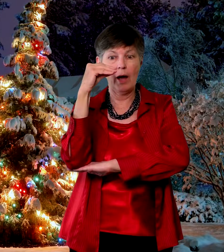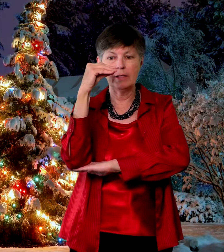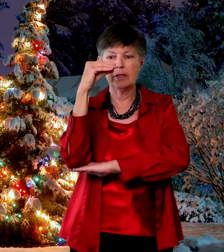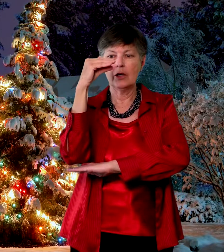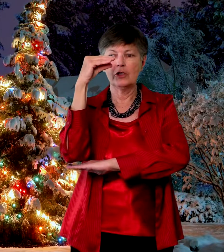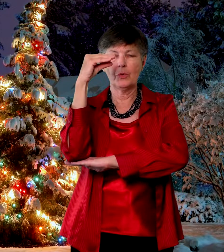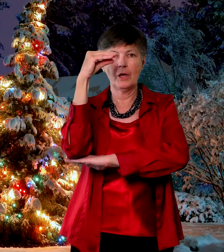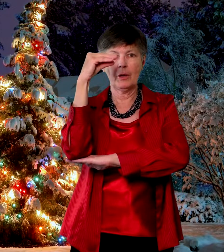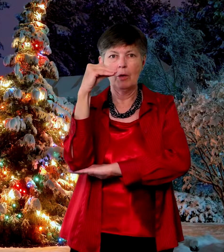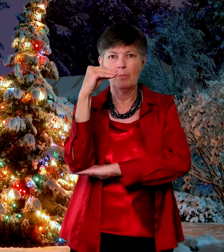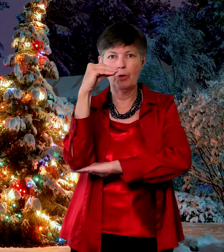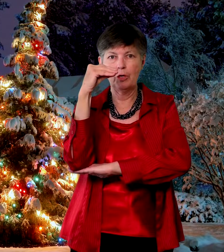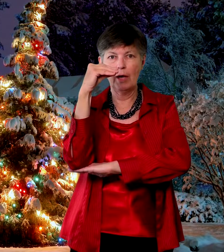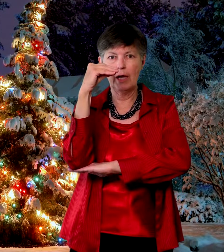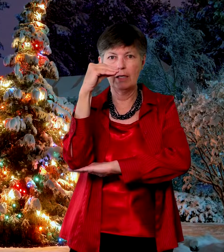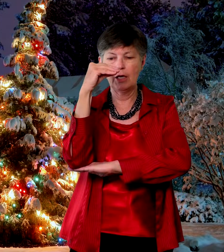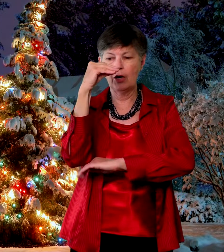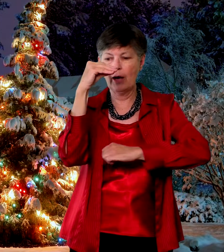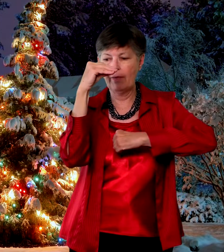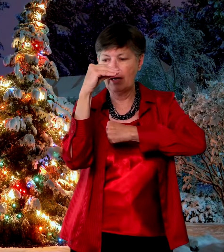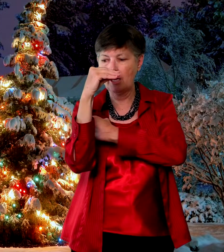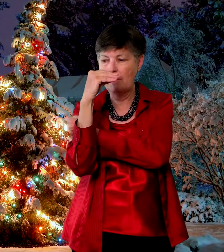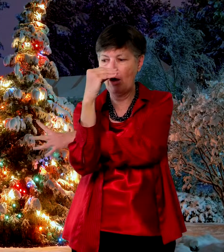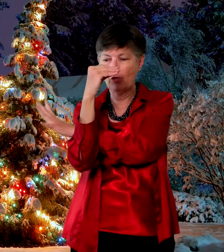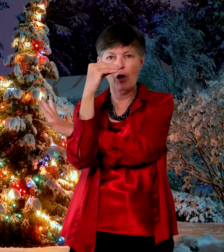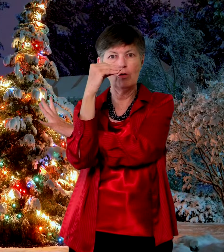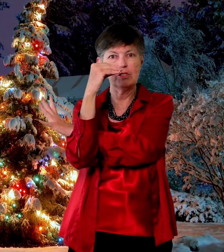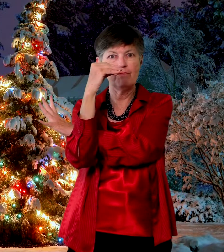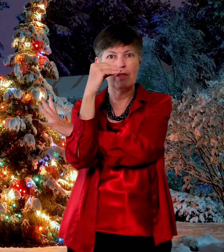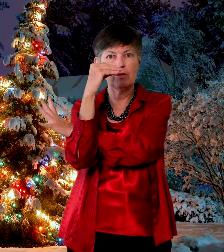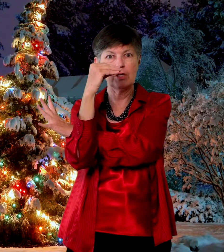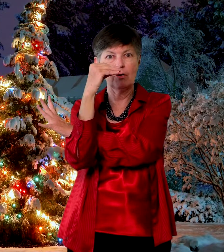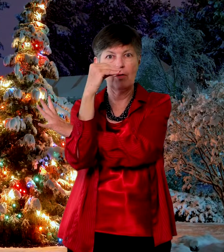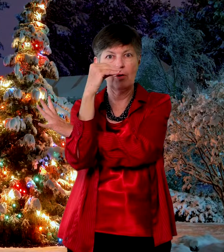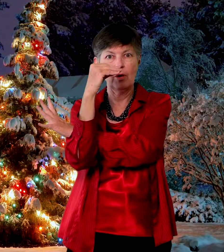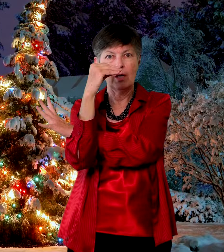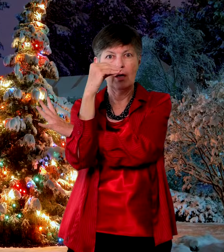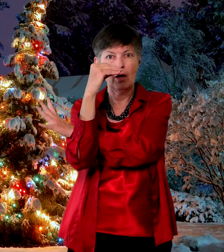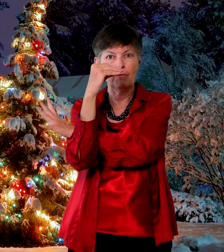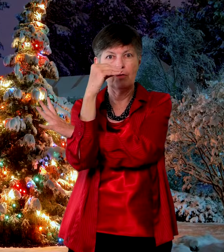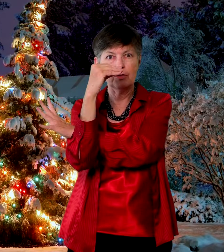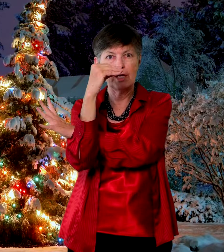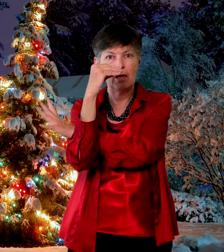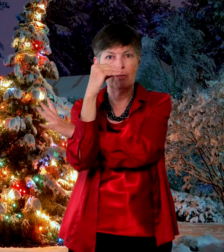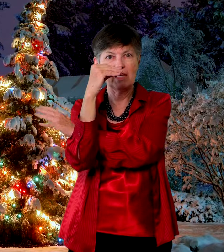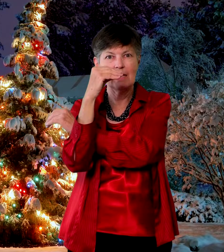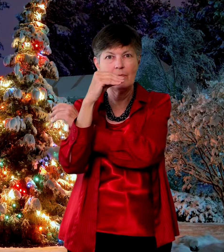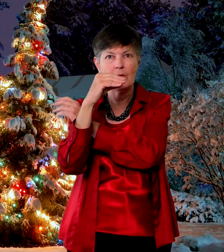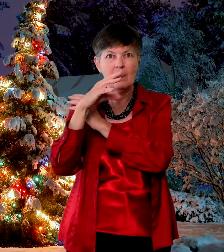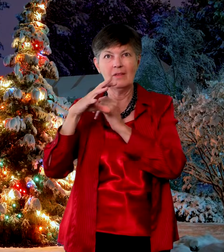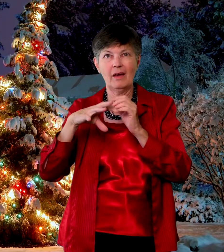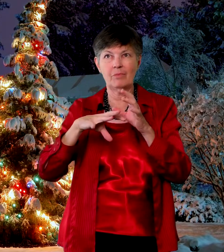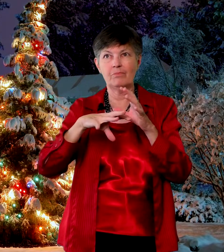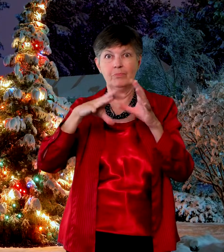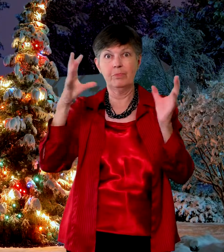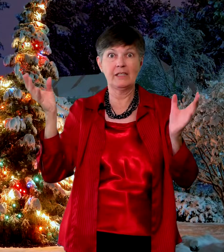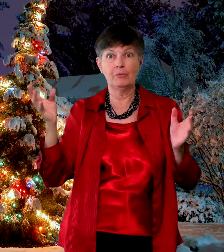swans. So we're going to put your hand here and then come out with all those feathers that are on there for their tail, because they have lots of